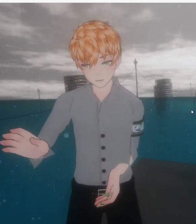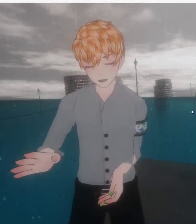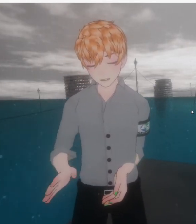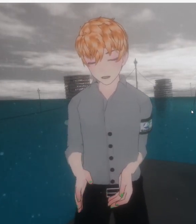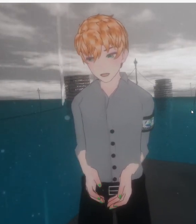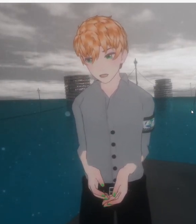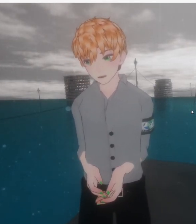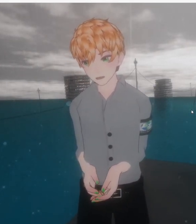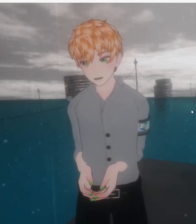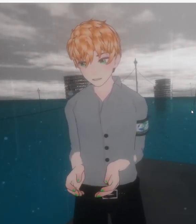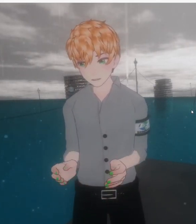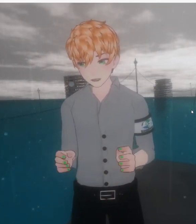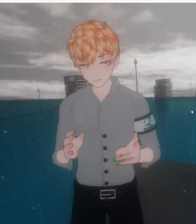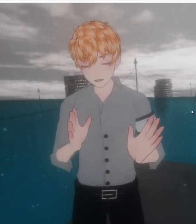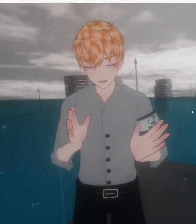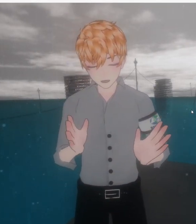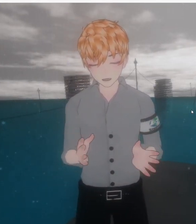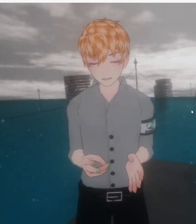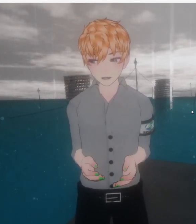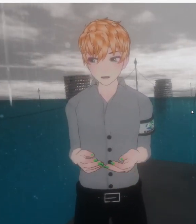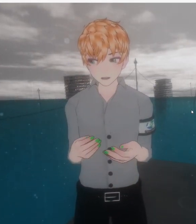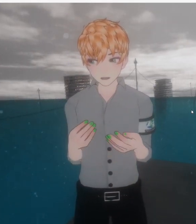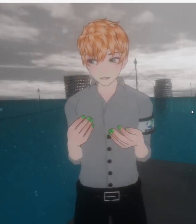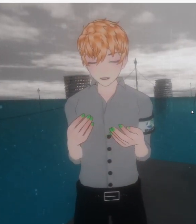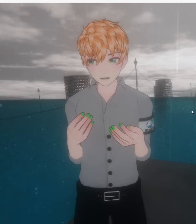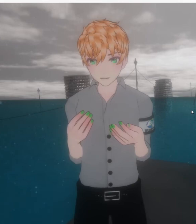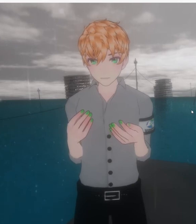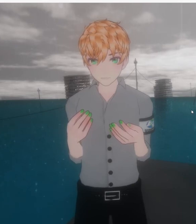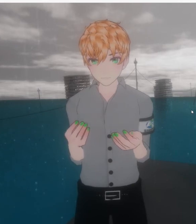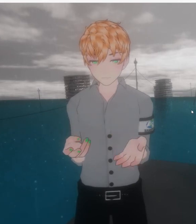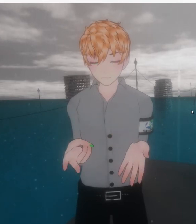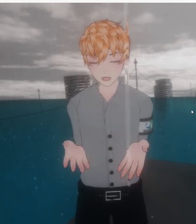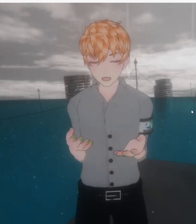that I have is, like, infested or whatever. It's just